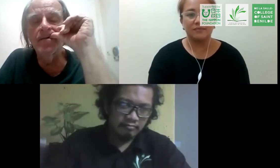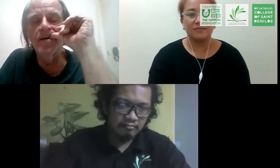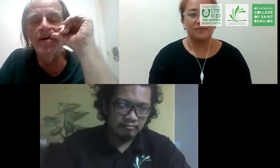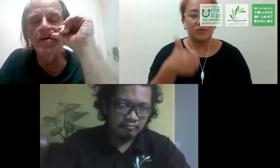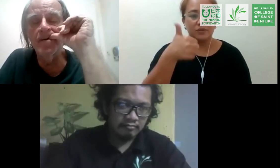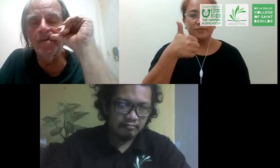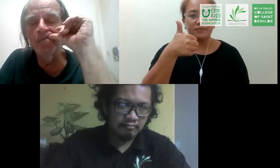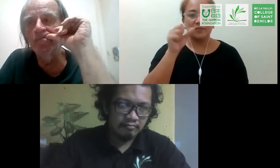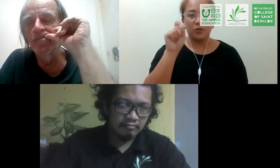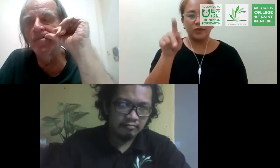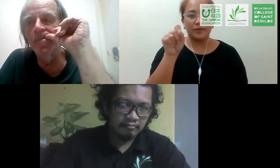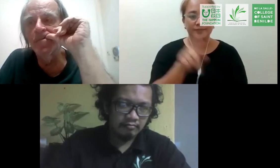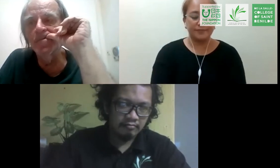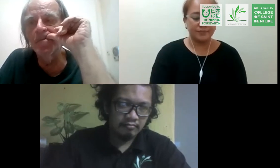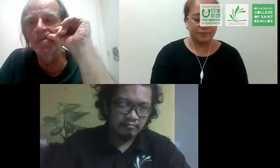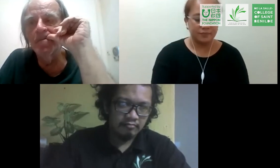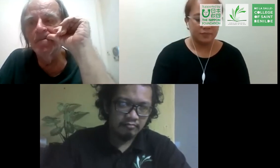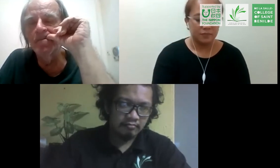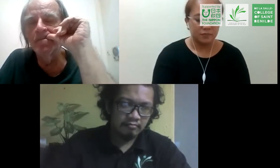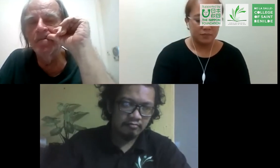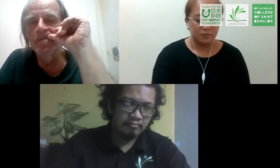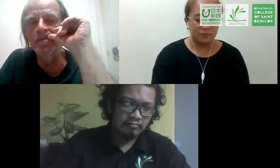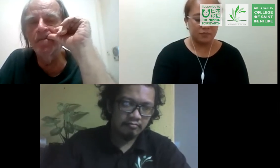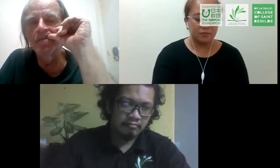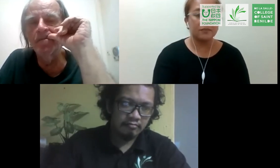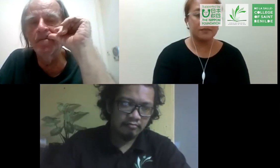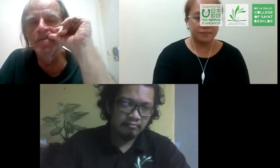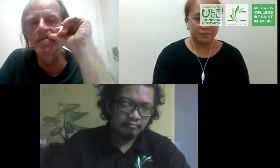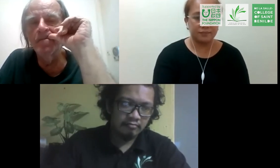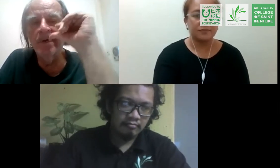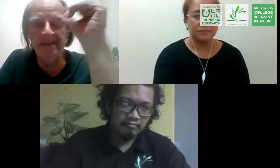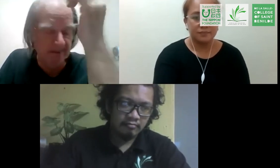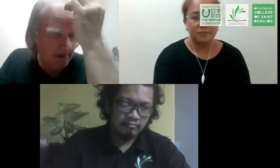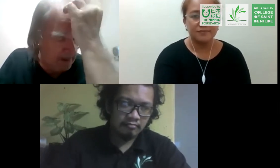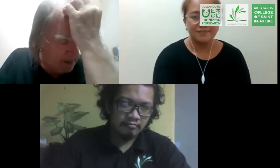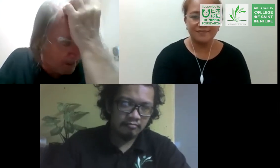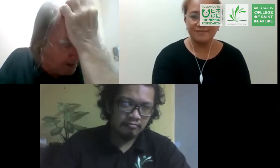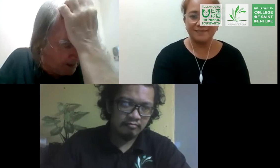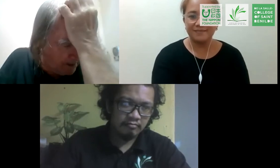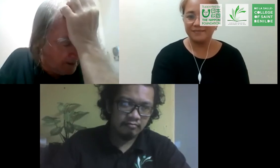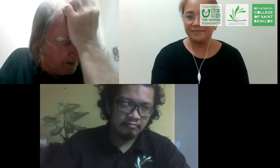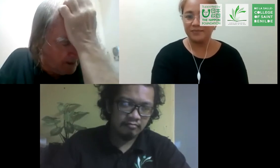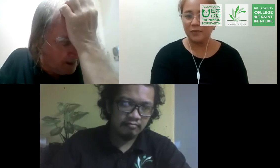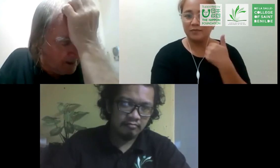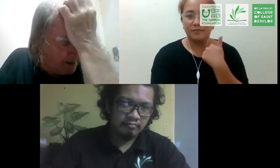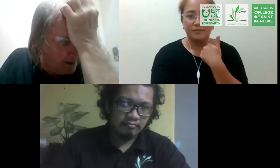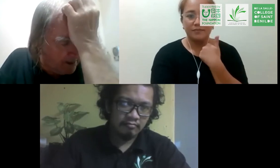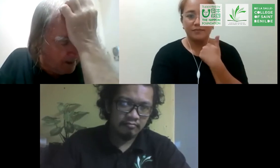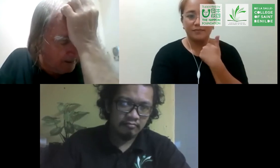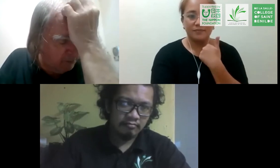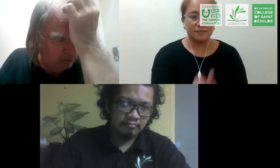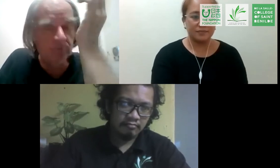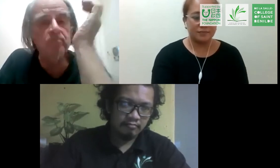Okay, okay. Jasmine, Yami, Shaq, Ray, I believe, and Rex. Okay.